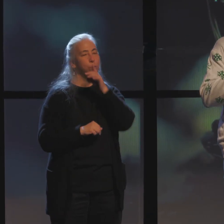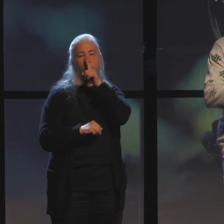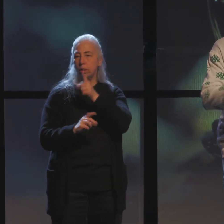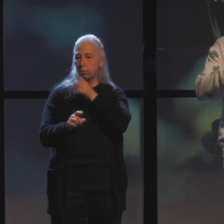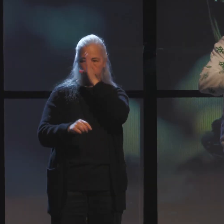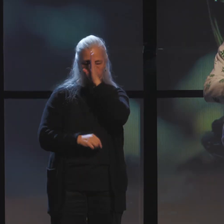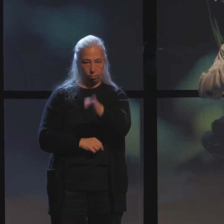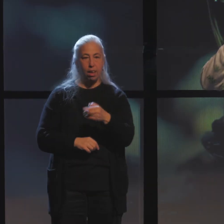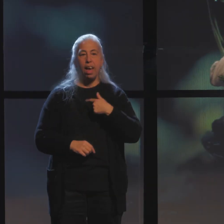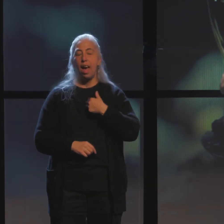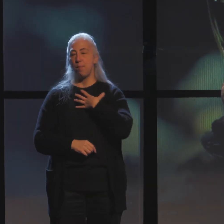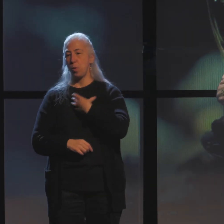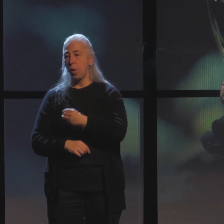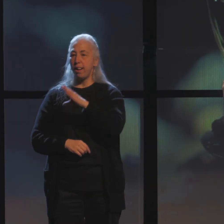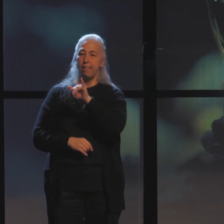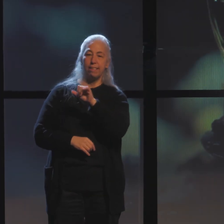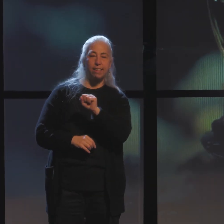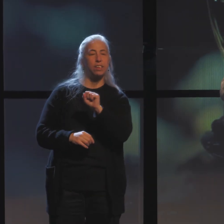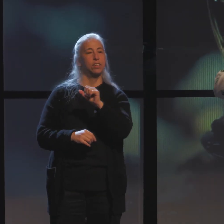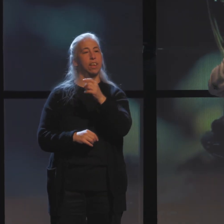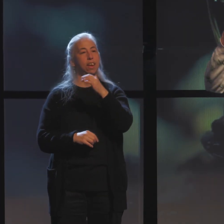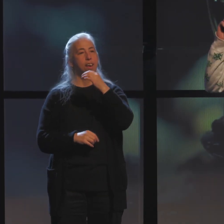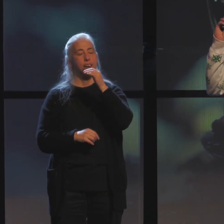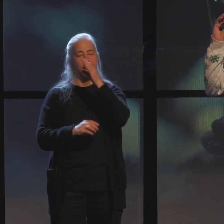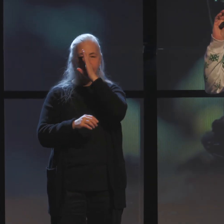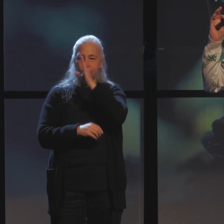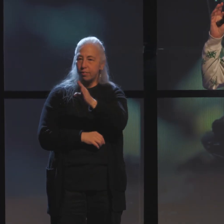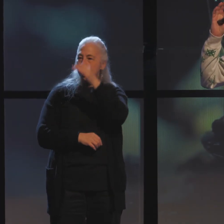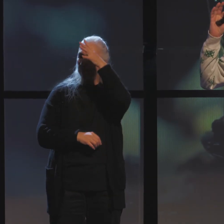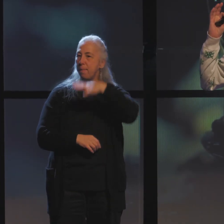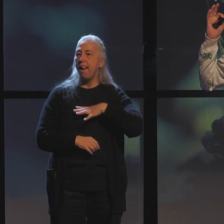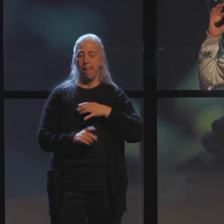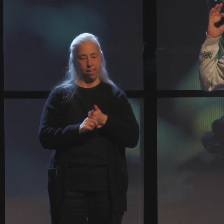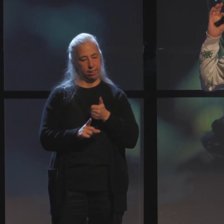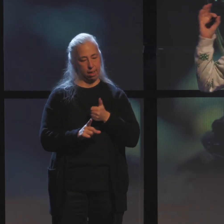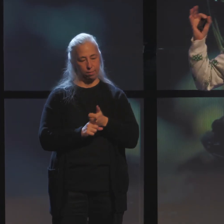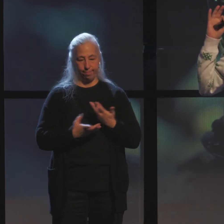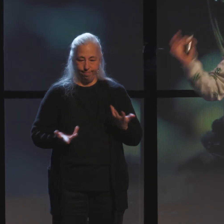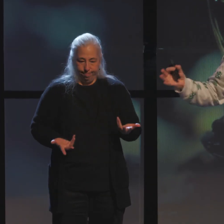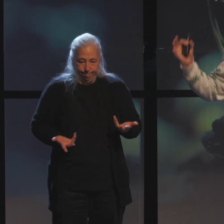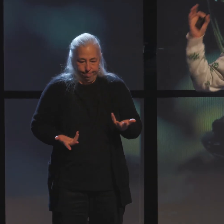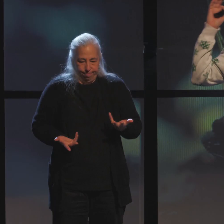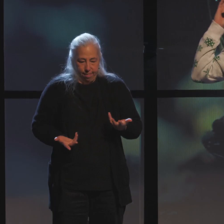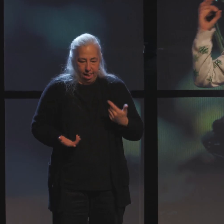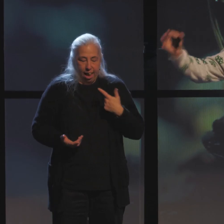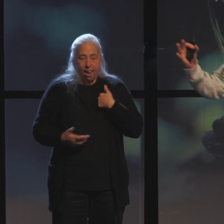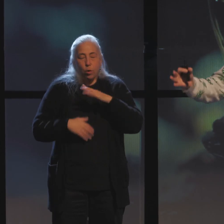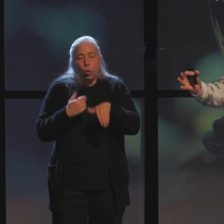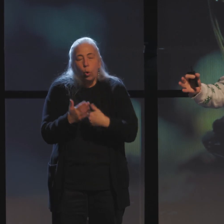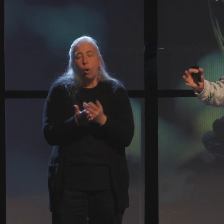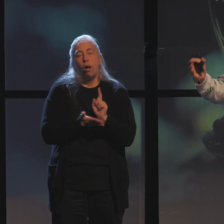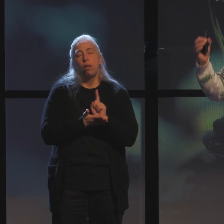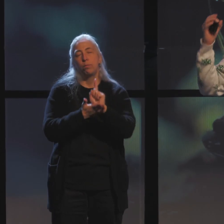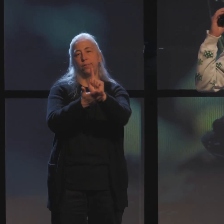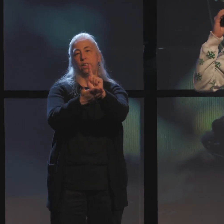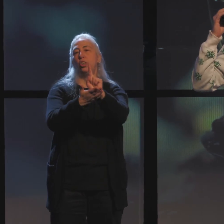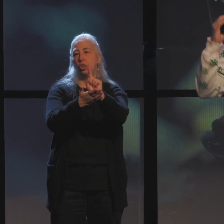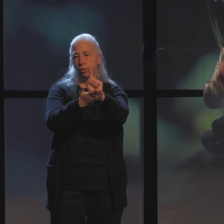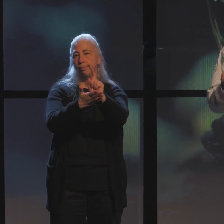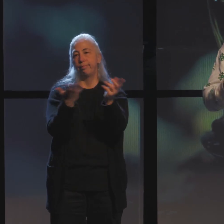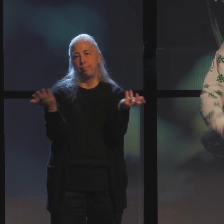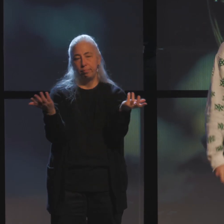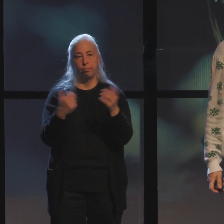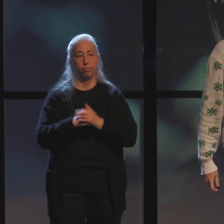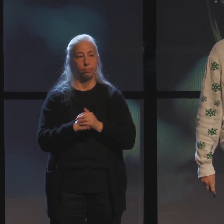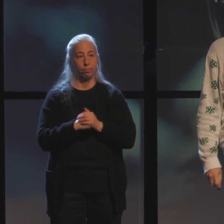bat. I am a white, cisgendered, heterosexual man who has just got all the privilege in the world. And